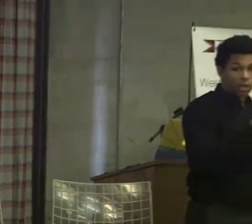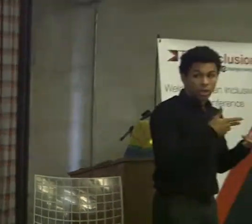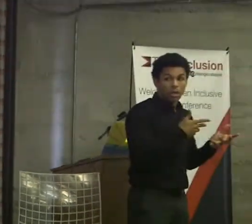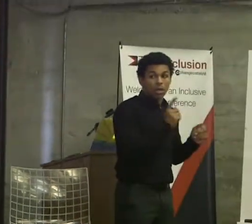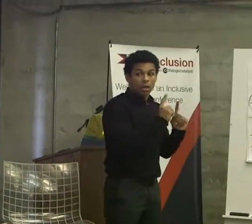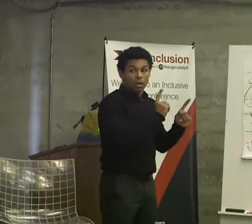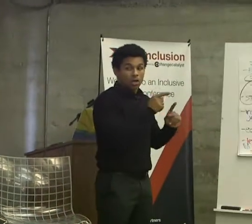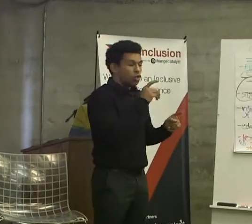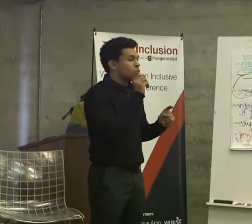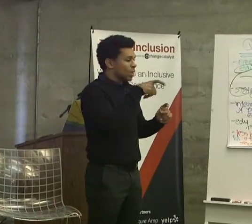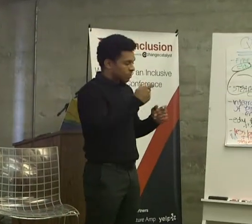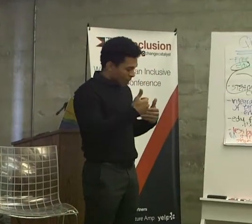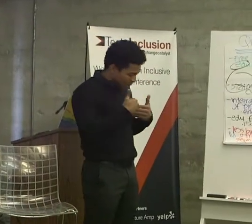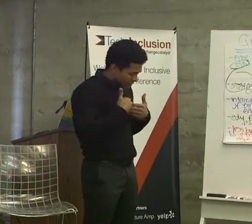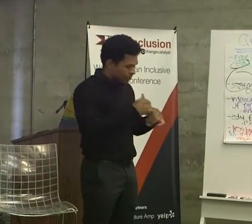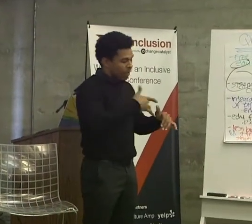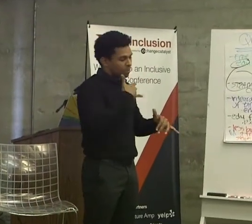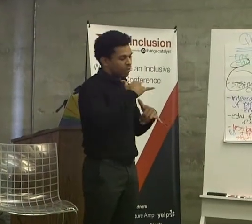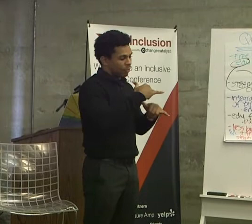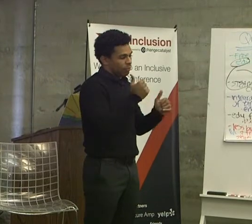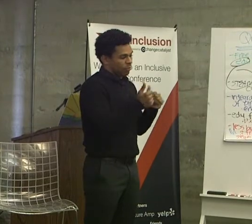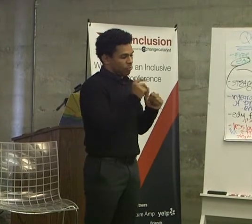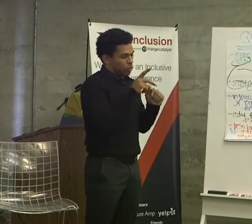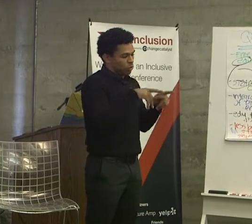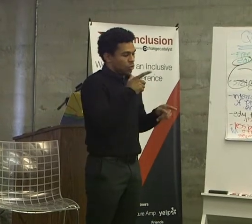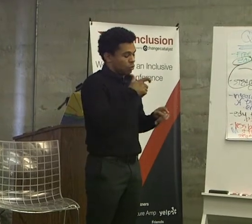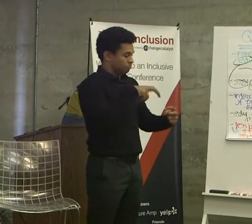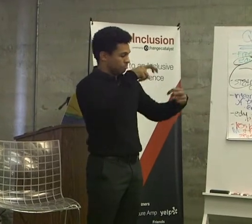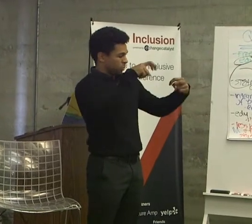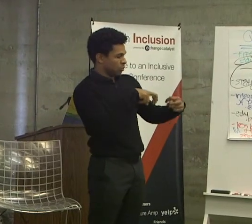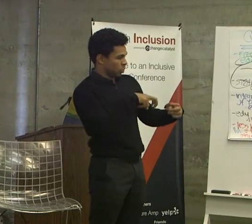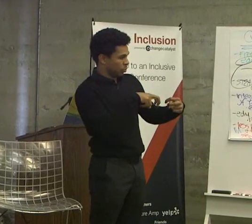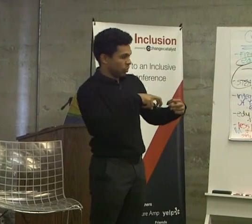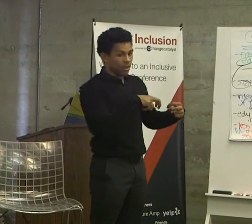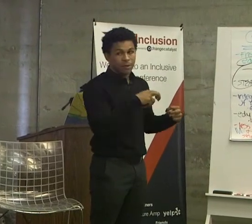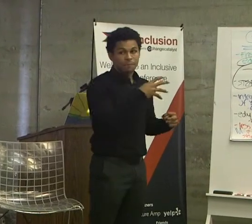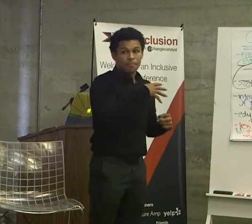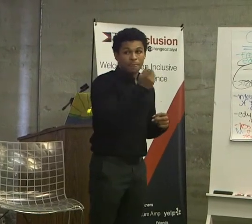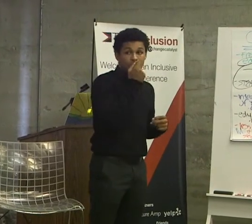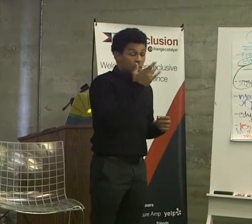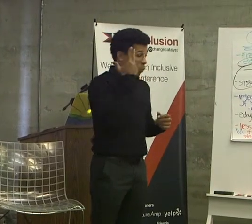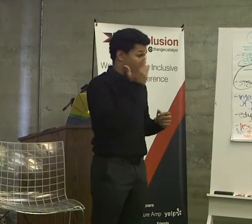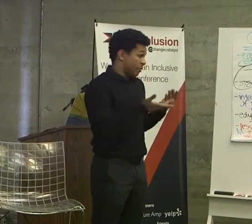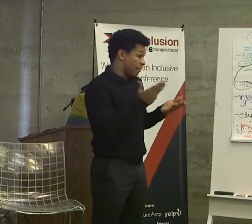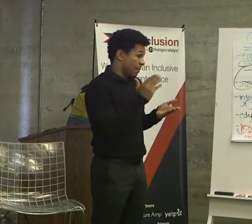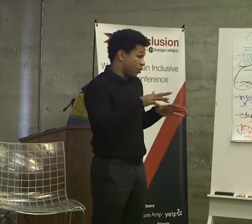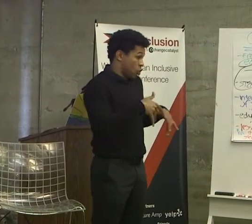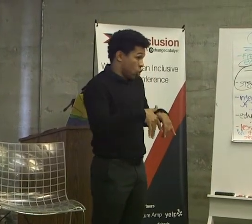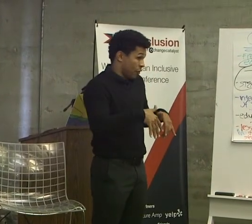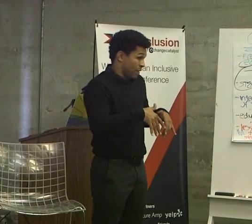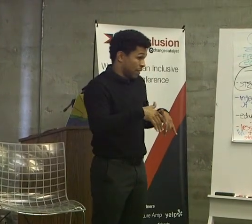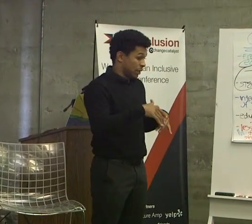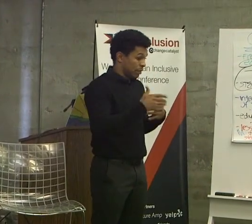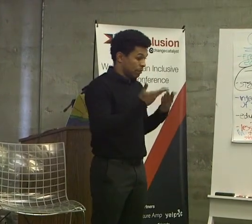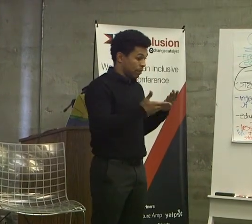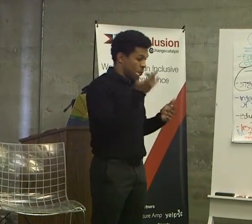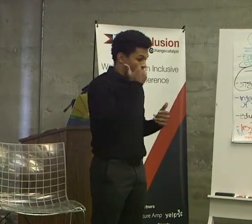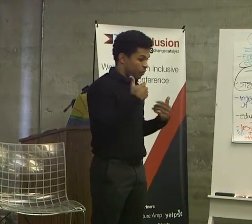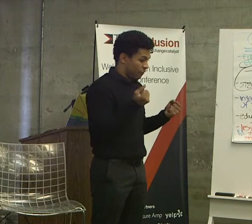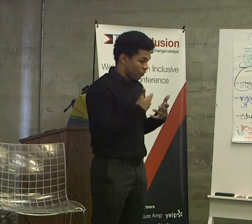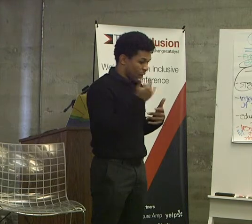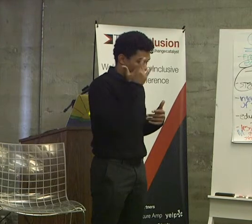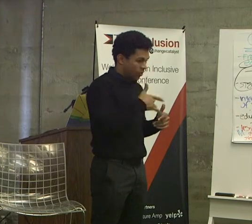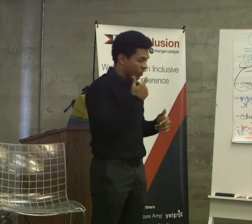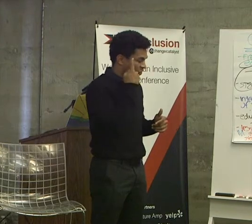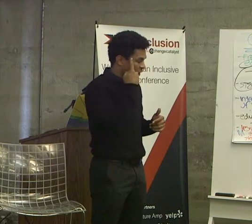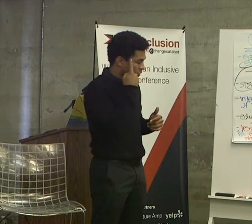with. Understand why they haven't engaged with diversity and inclusion before. Understand why they might be nervous about it, why they're afraid, why they